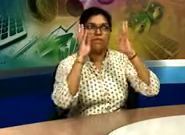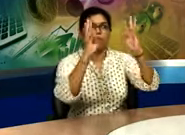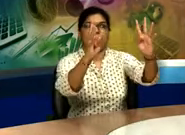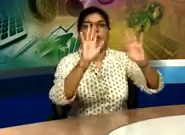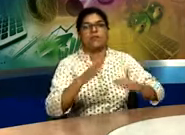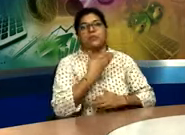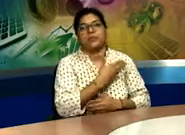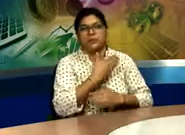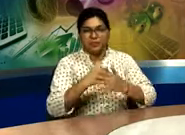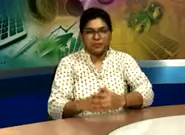go there.